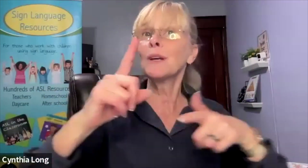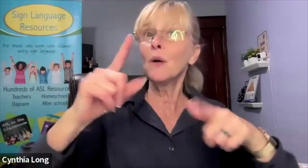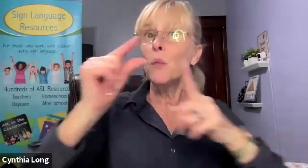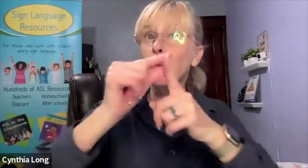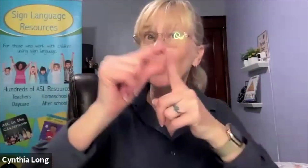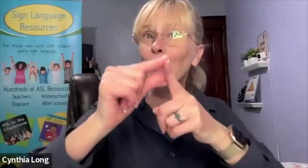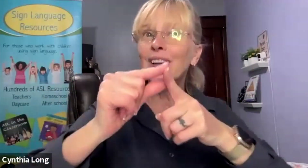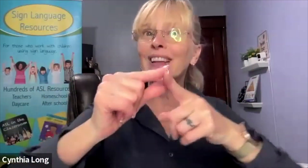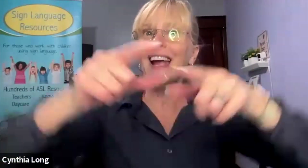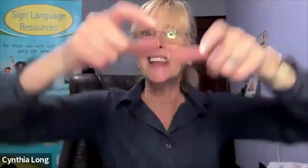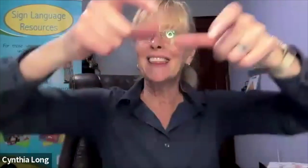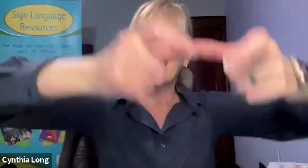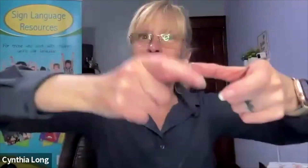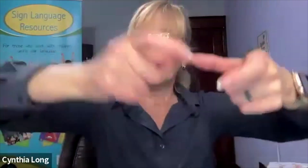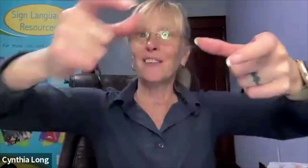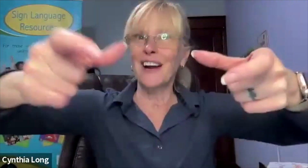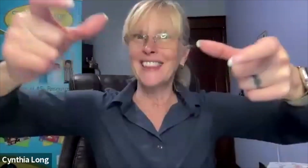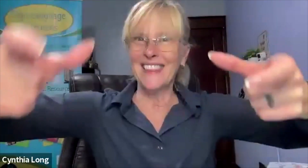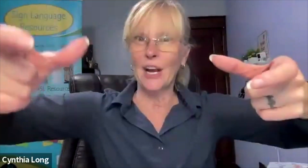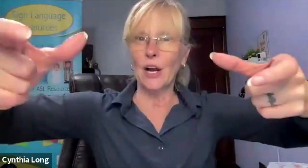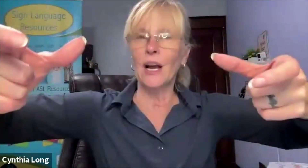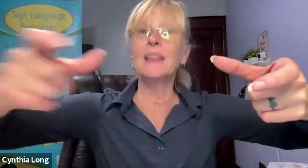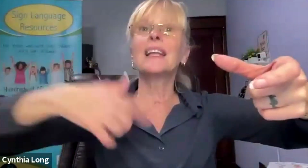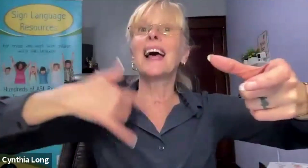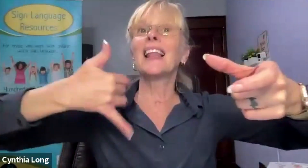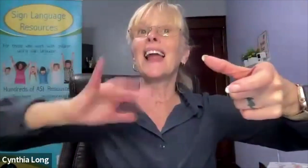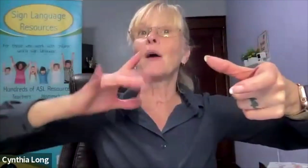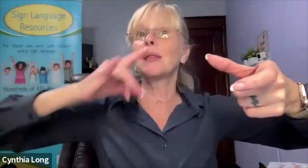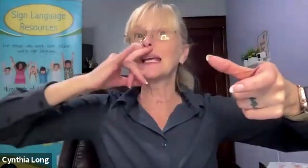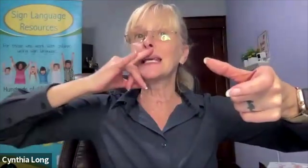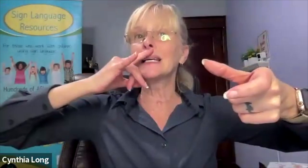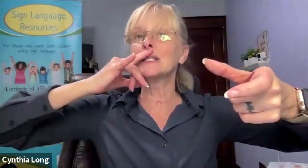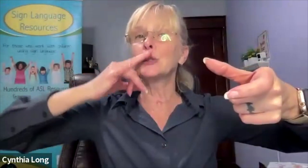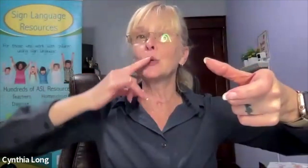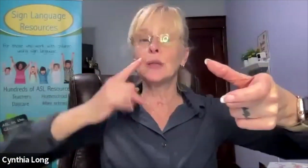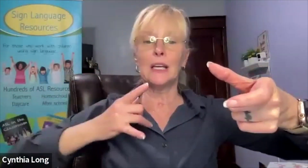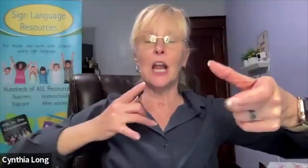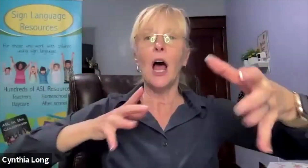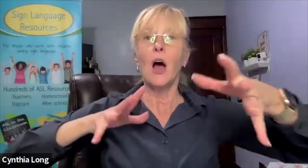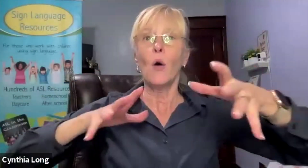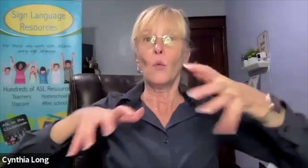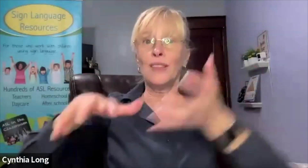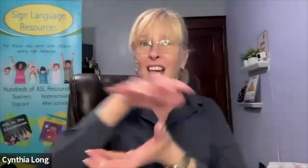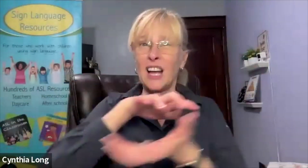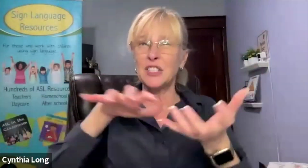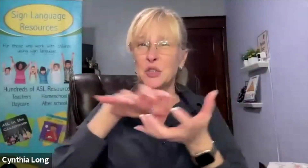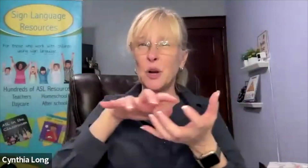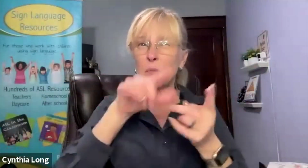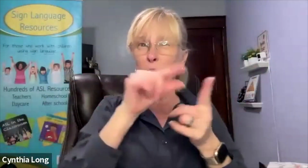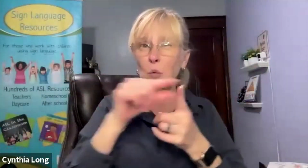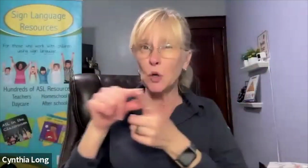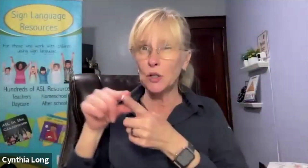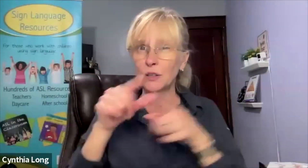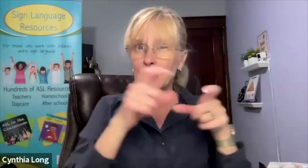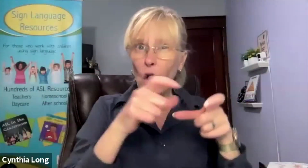real word land there, right there. And then allow the kid to then, with the unscrambled word